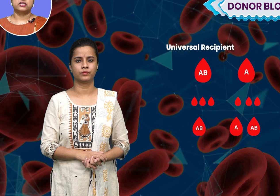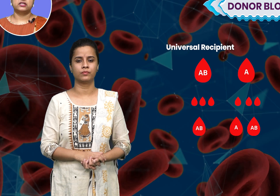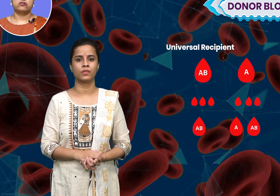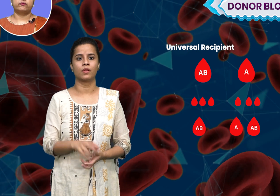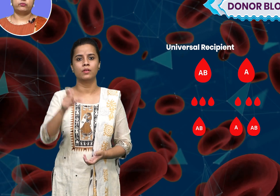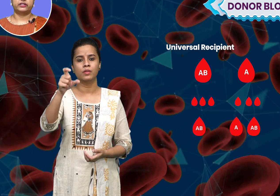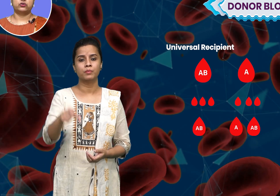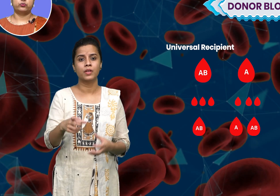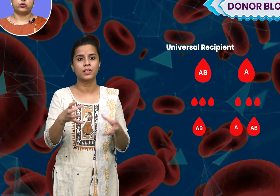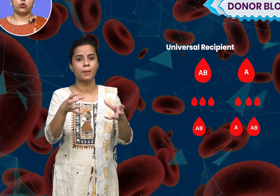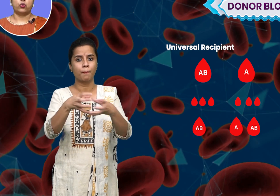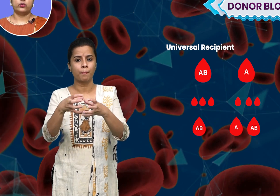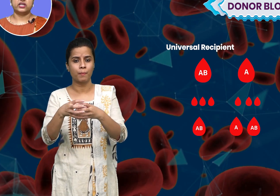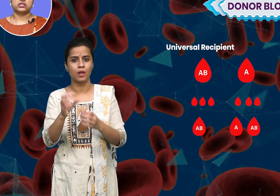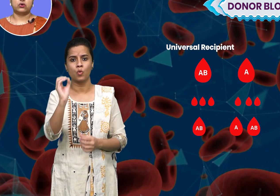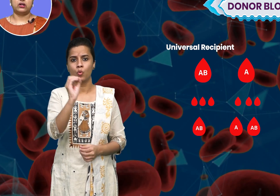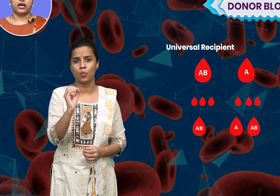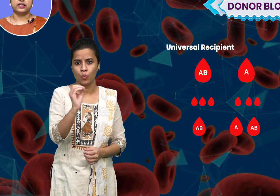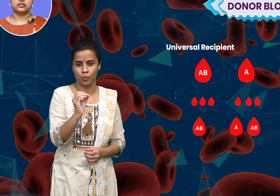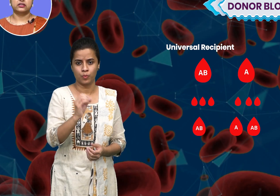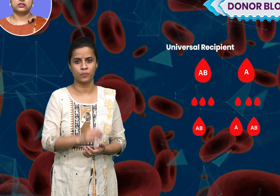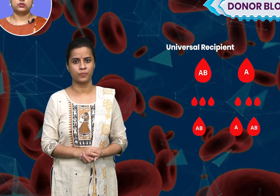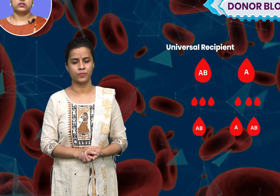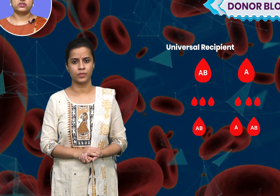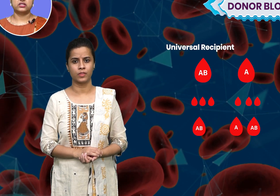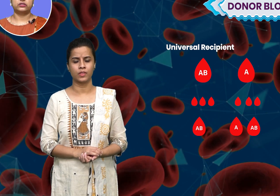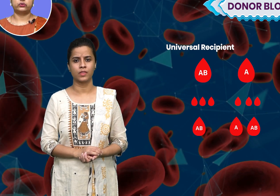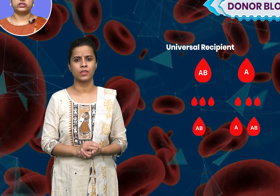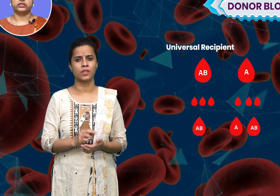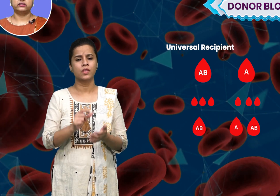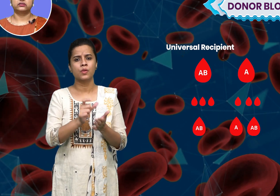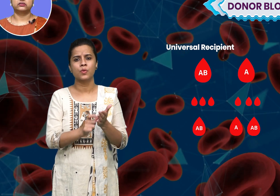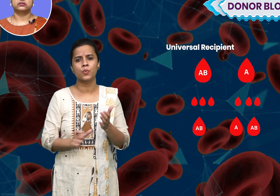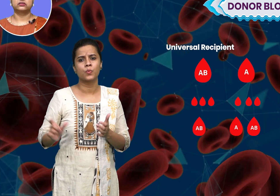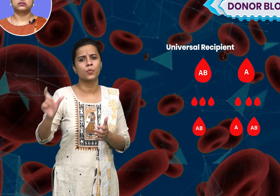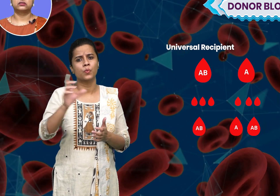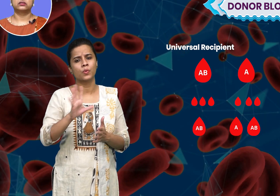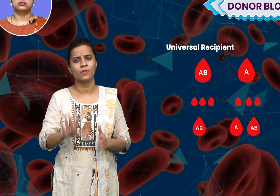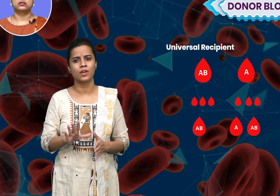Hence, a person of blood group O is called as universal donor